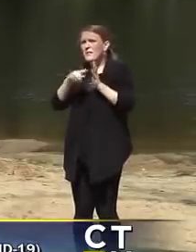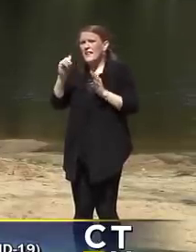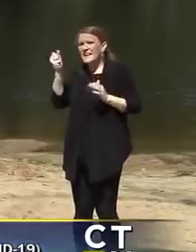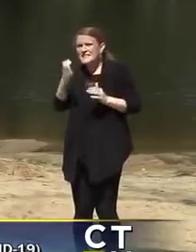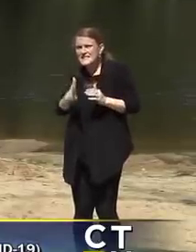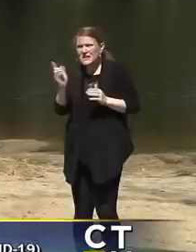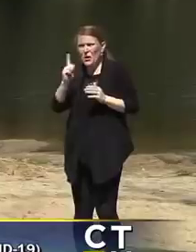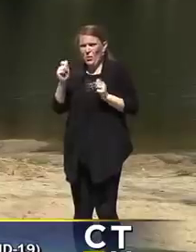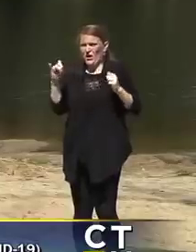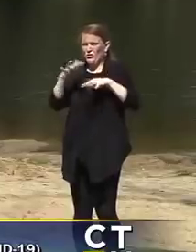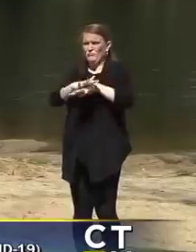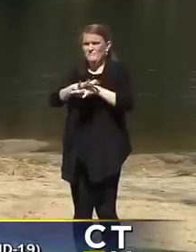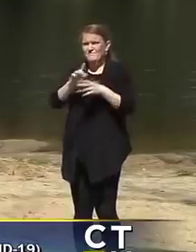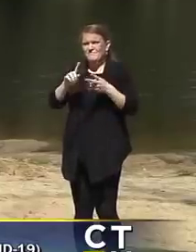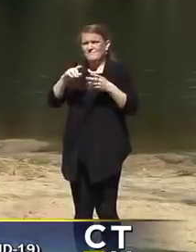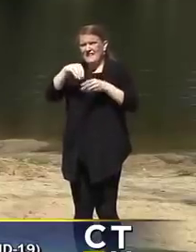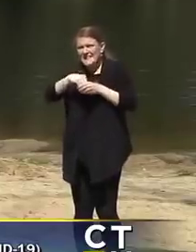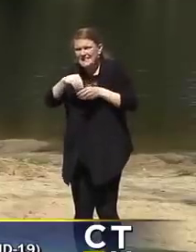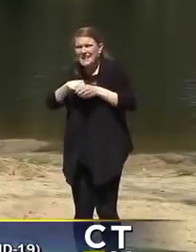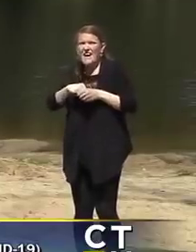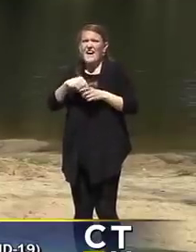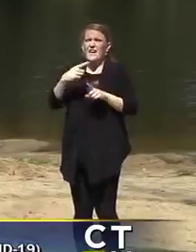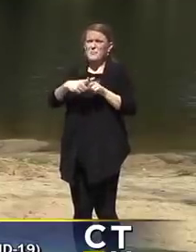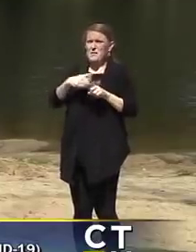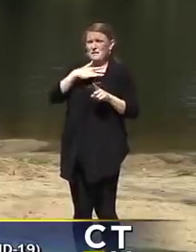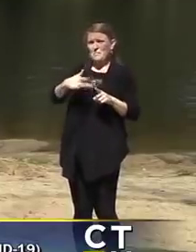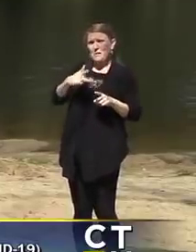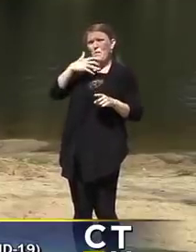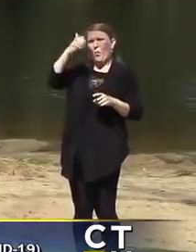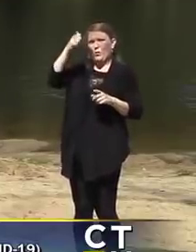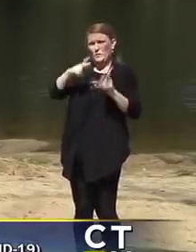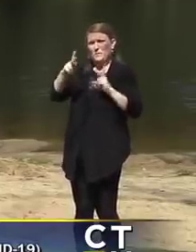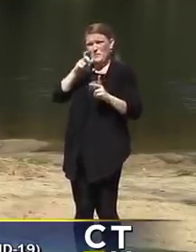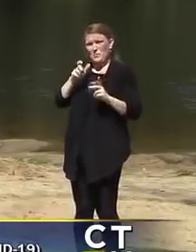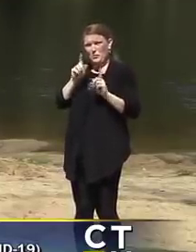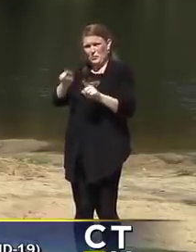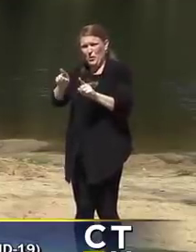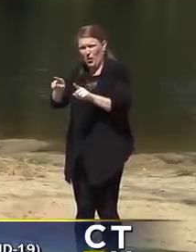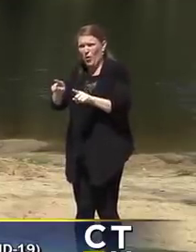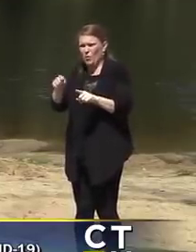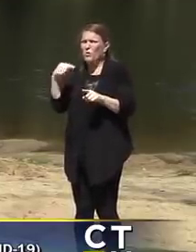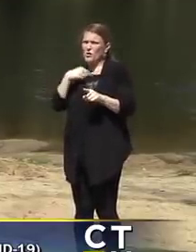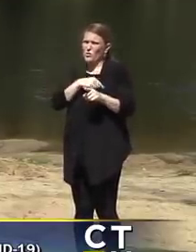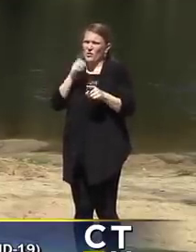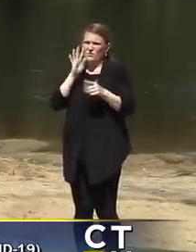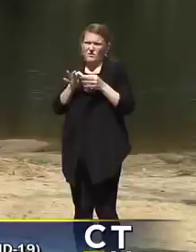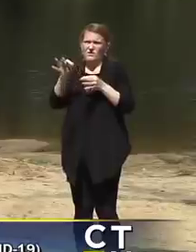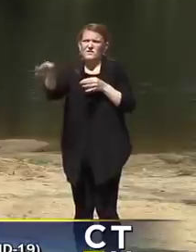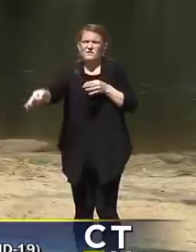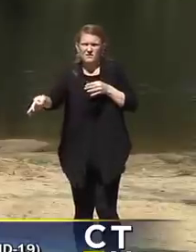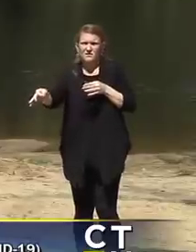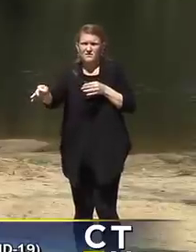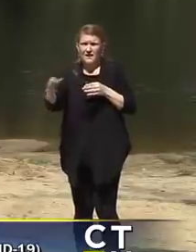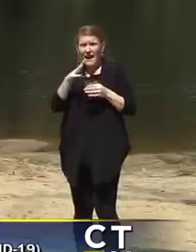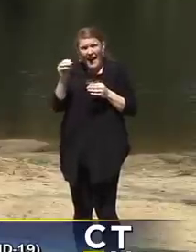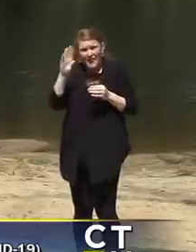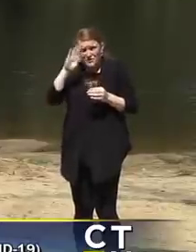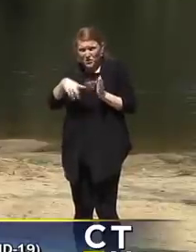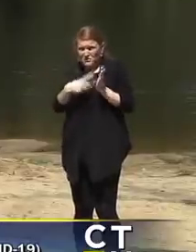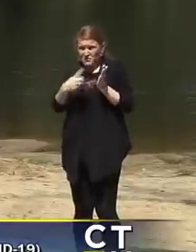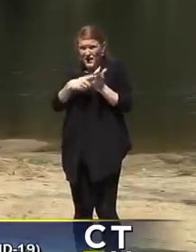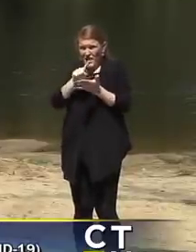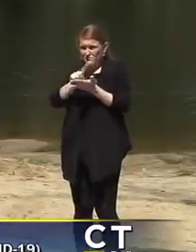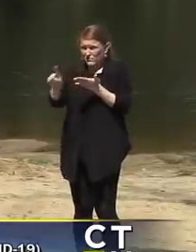population, is something that could be put off. As I said, early on, a couple of weeks makes a big difference. That